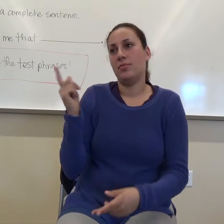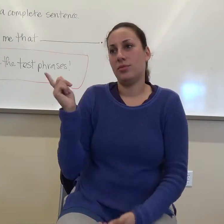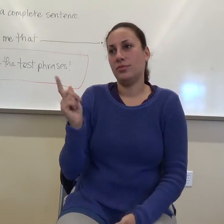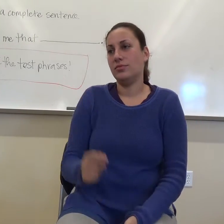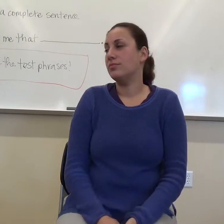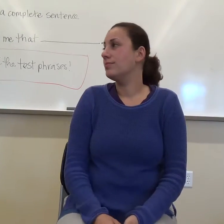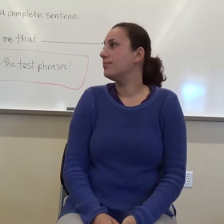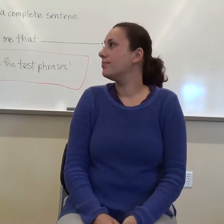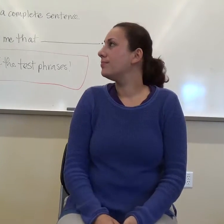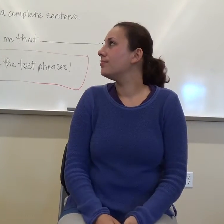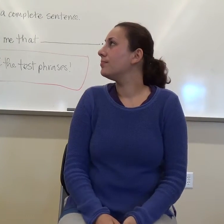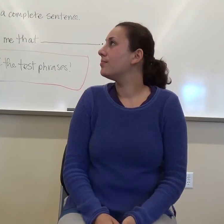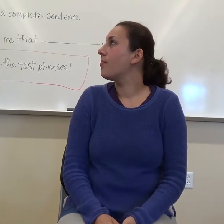are in it. Okay.